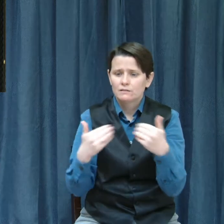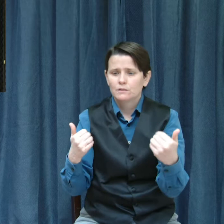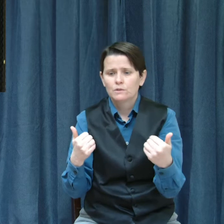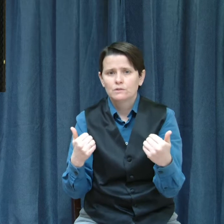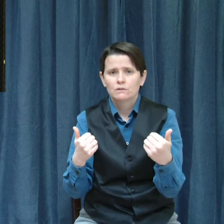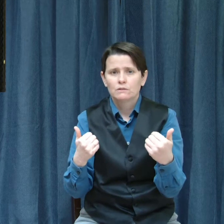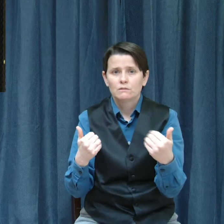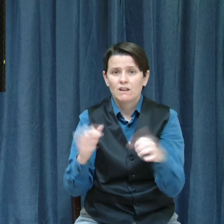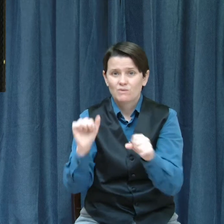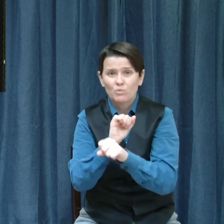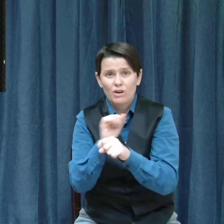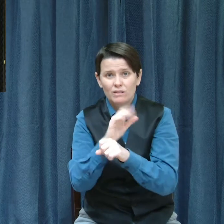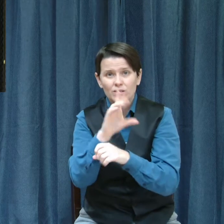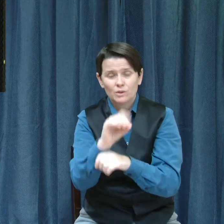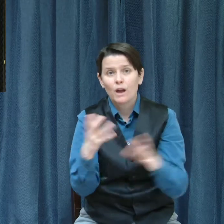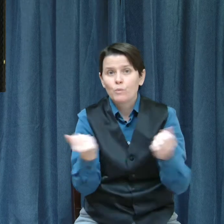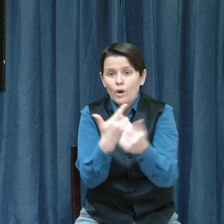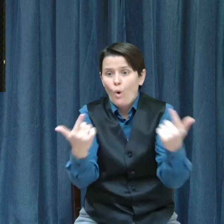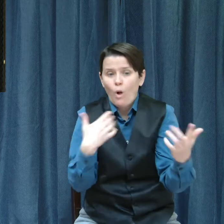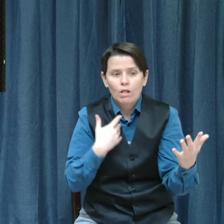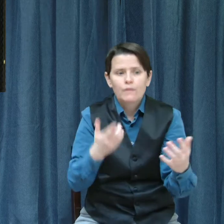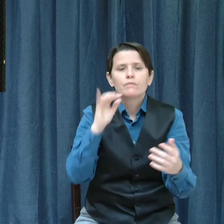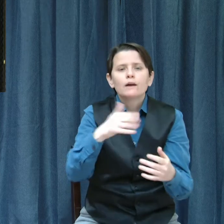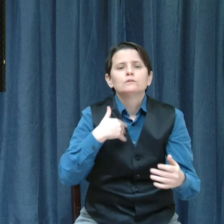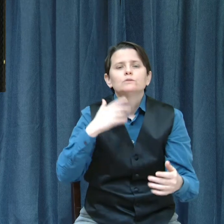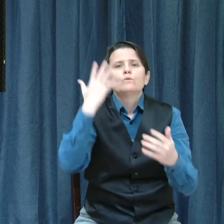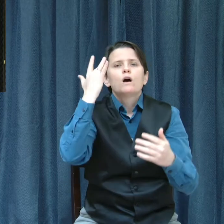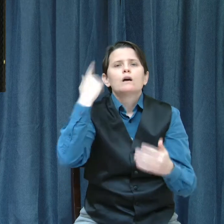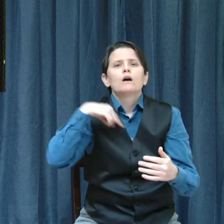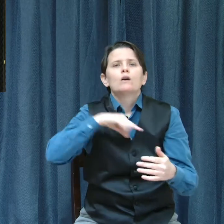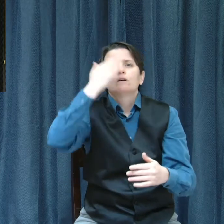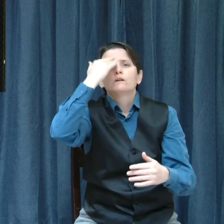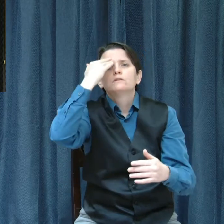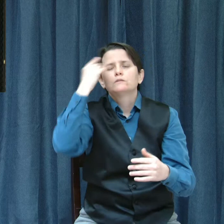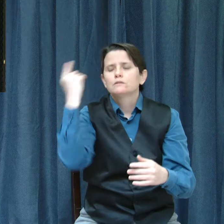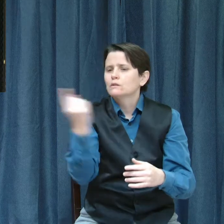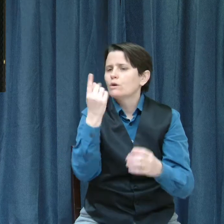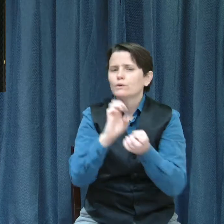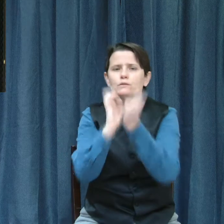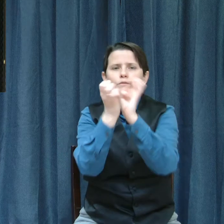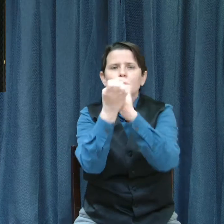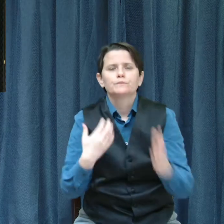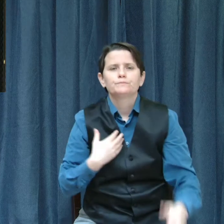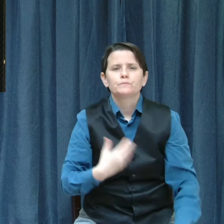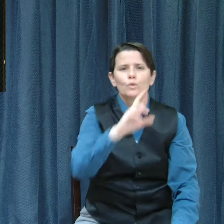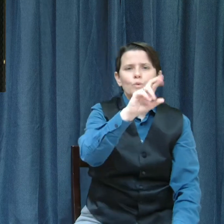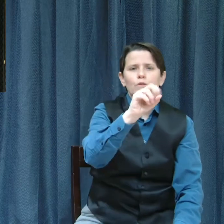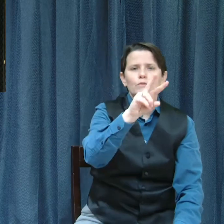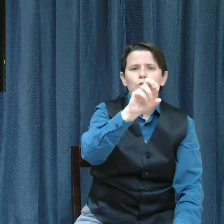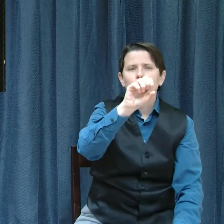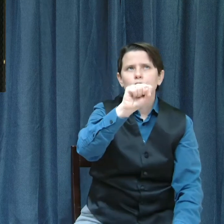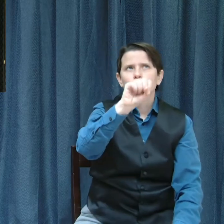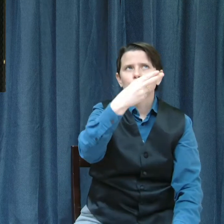all, right? And that's why we're ever evolving in consciousness. So Reverend Cherie Taylor Jones, who is